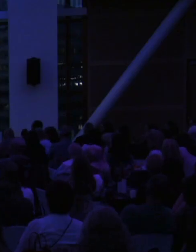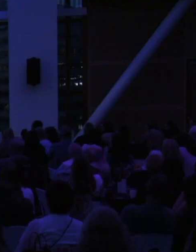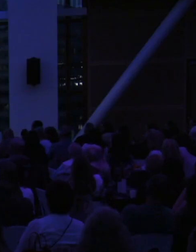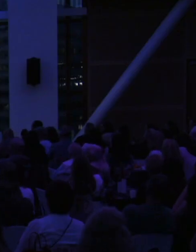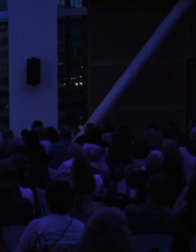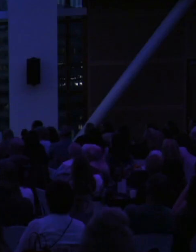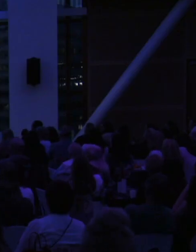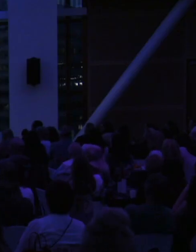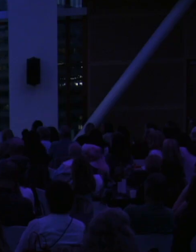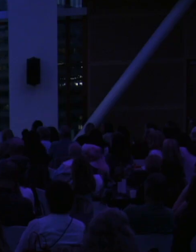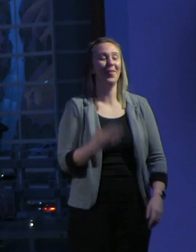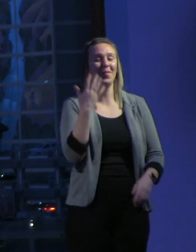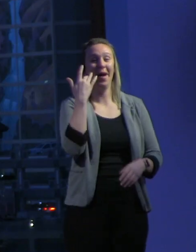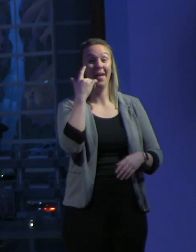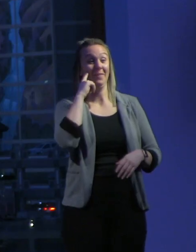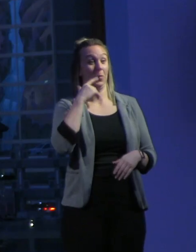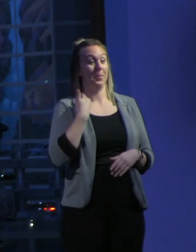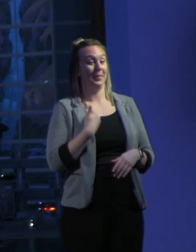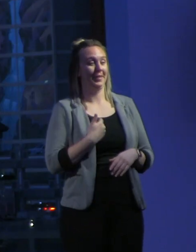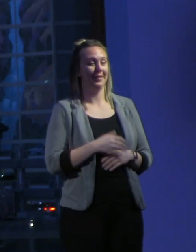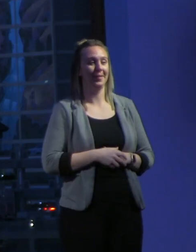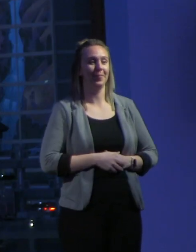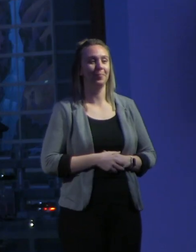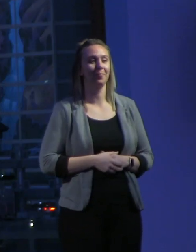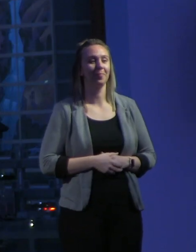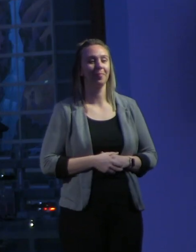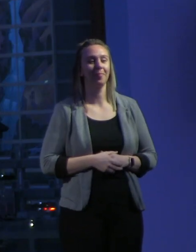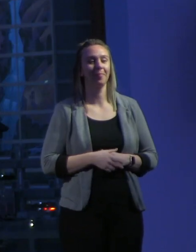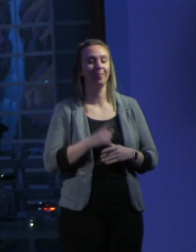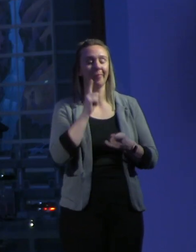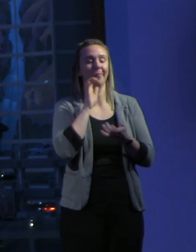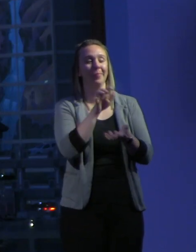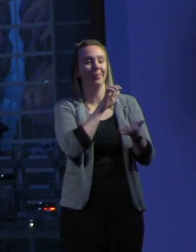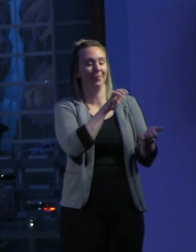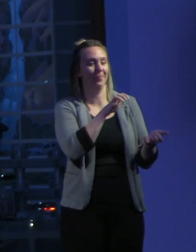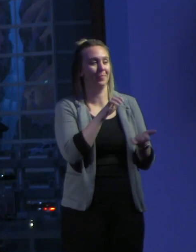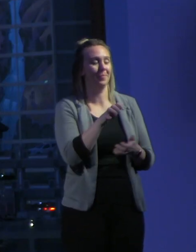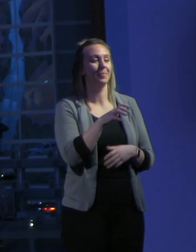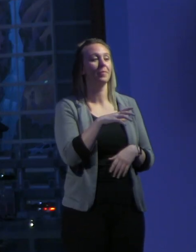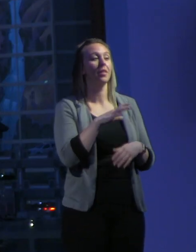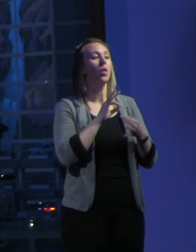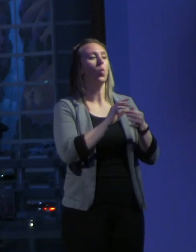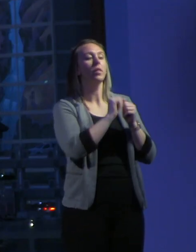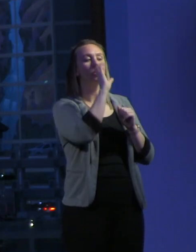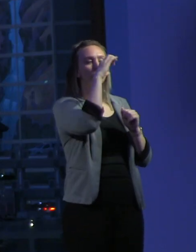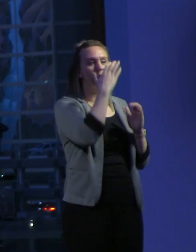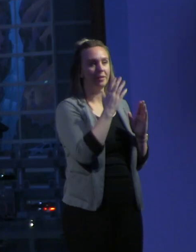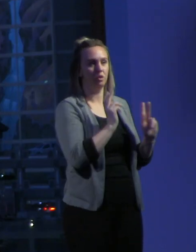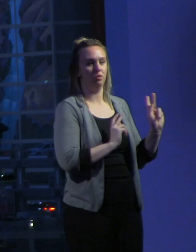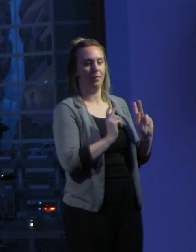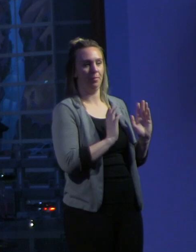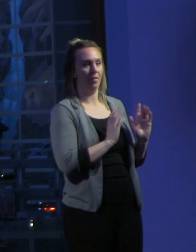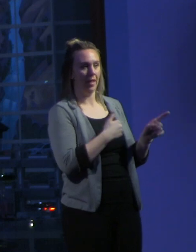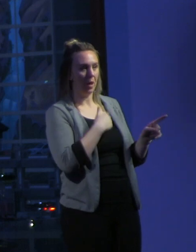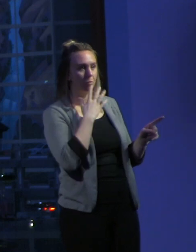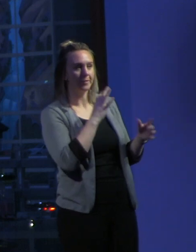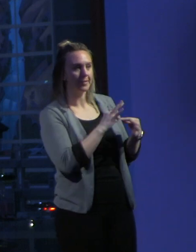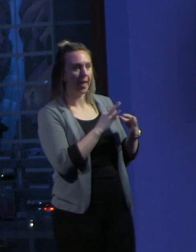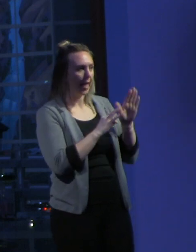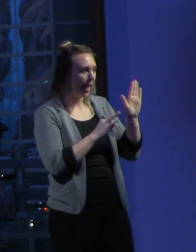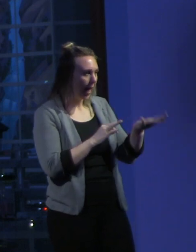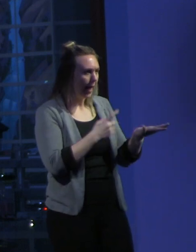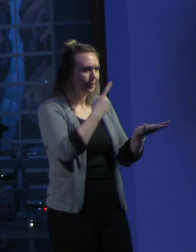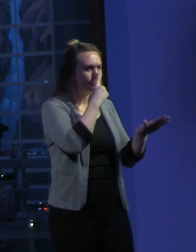Because for me, when it comes to strangers and I say, hey, can I talk to you,